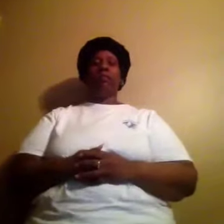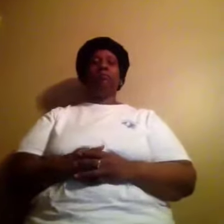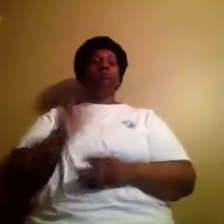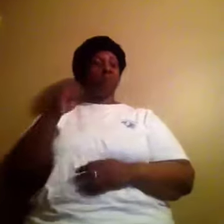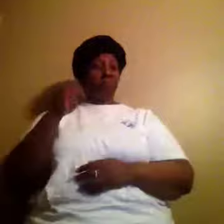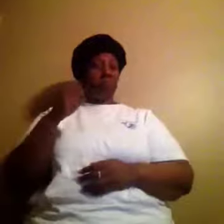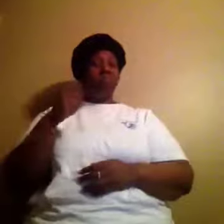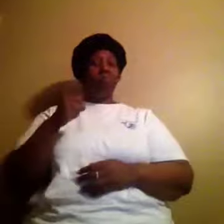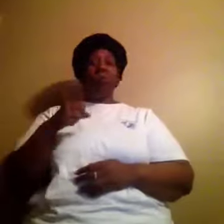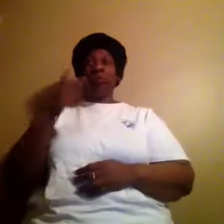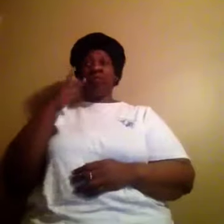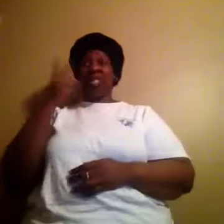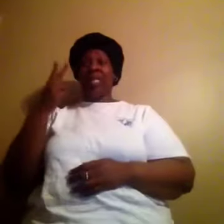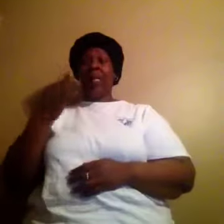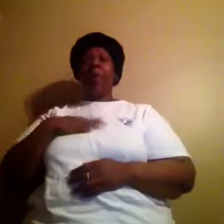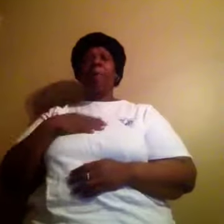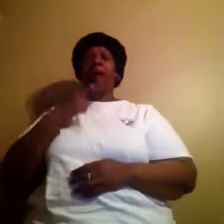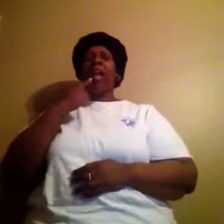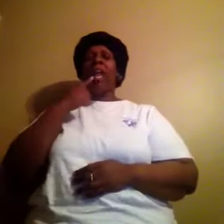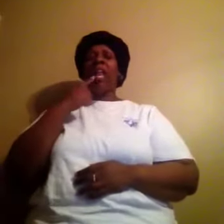You see how my tongue presses on my teeth?